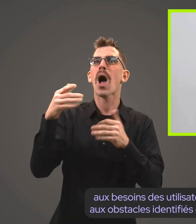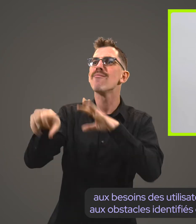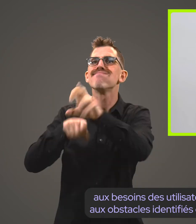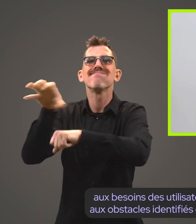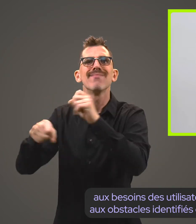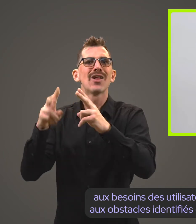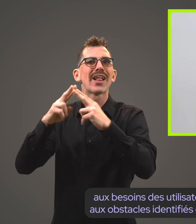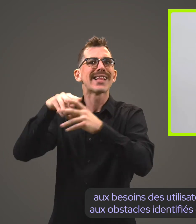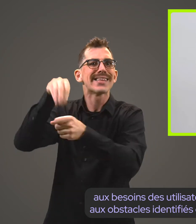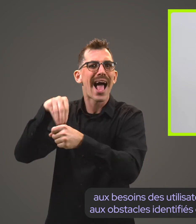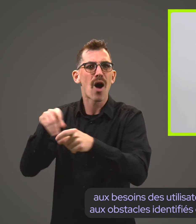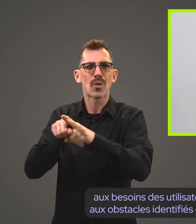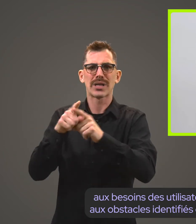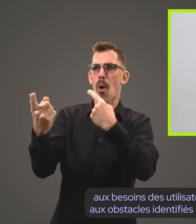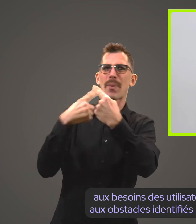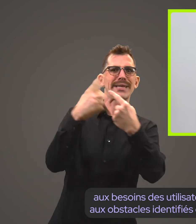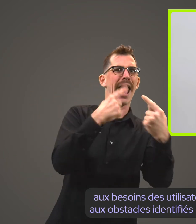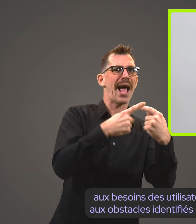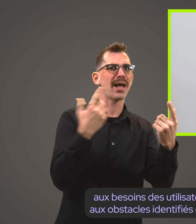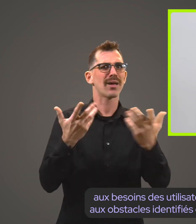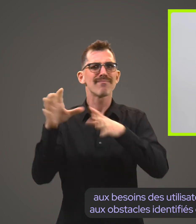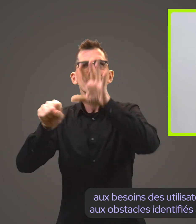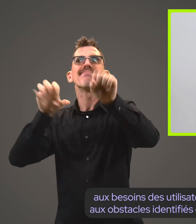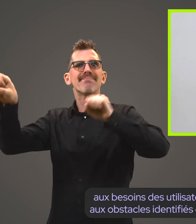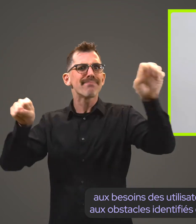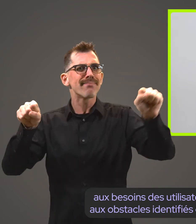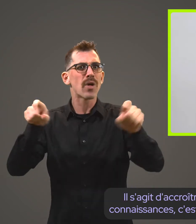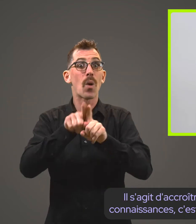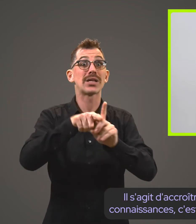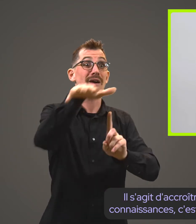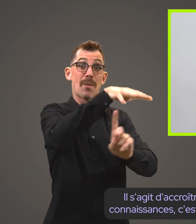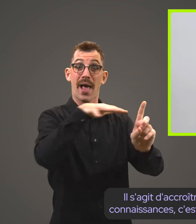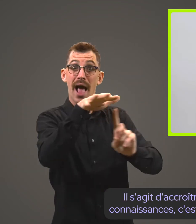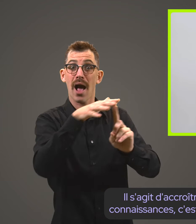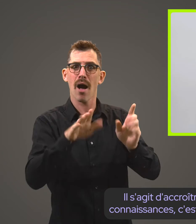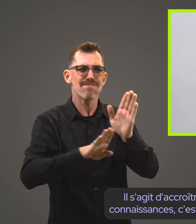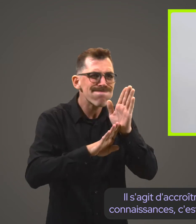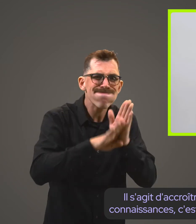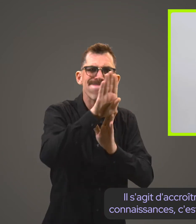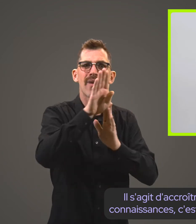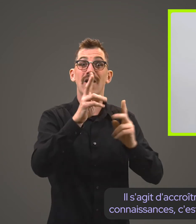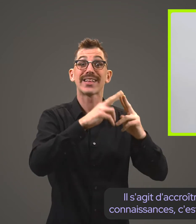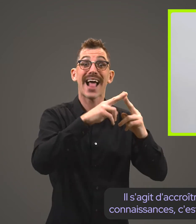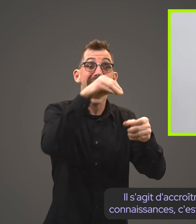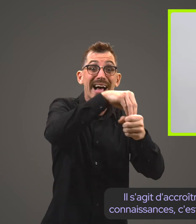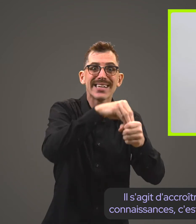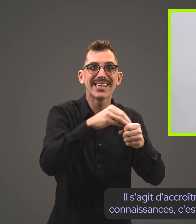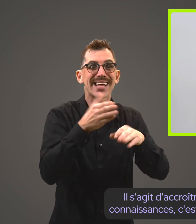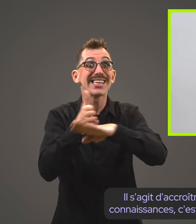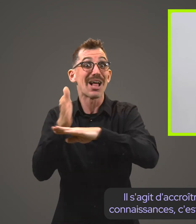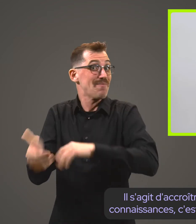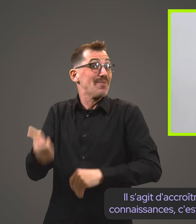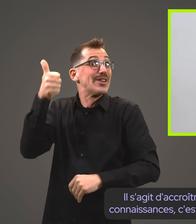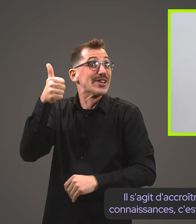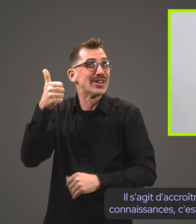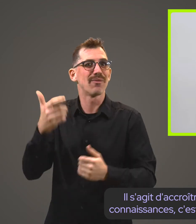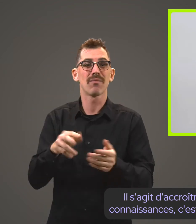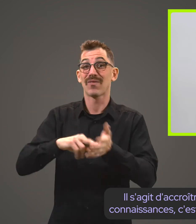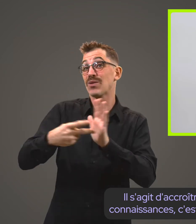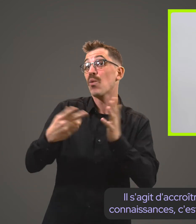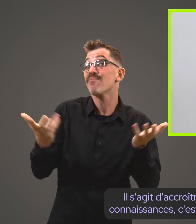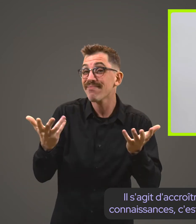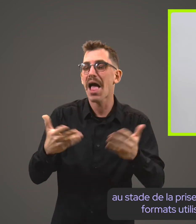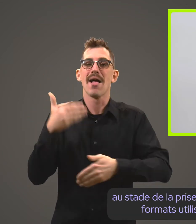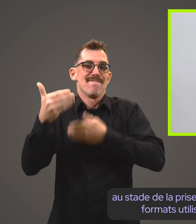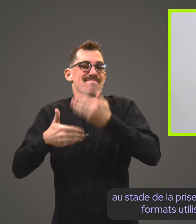knowledge users and to the barriers identified in your setting. You want to increase the accessibility of the knowledge, which